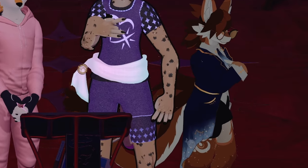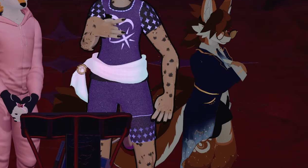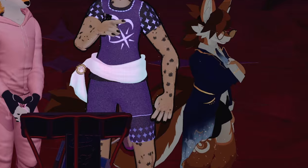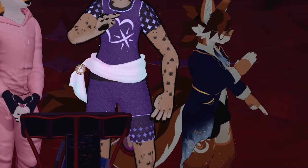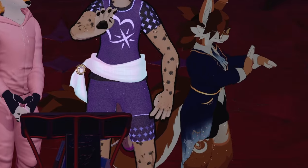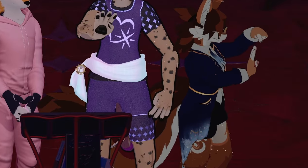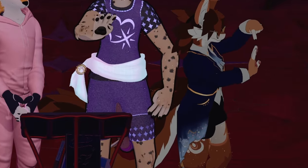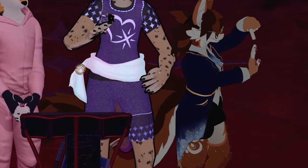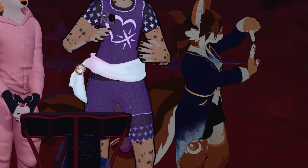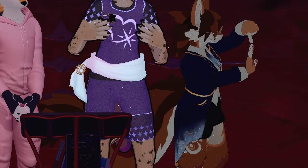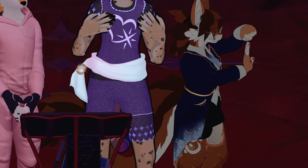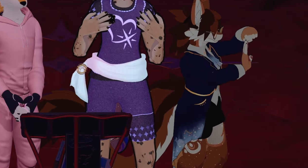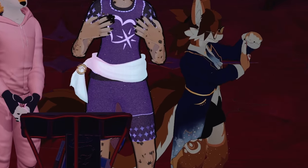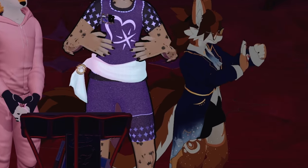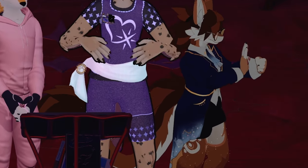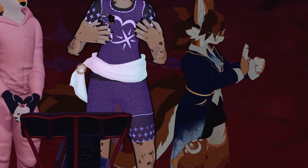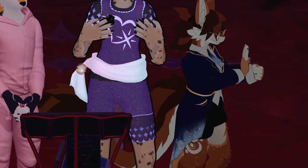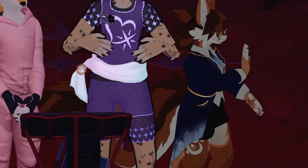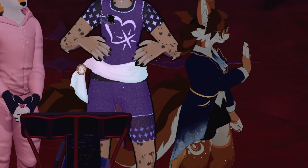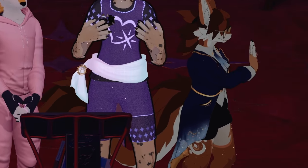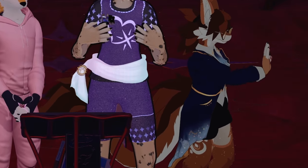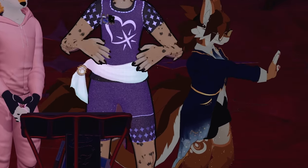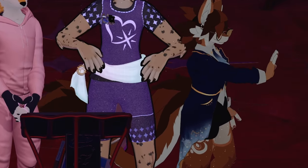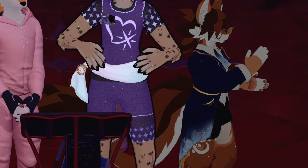I like your avatar.